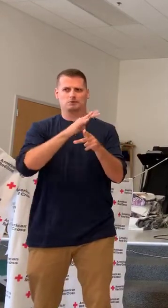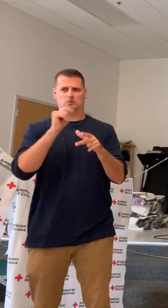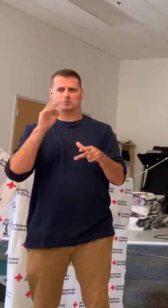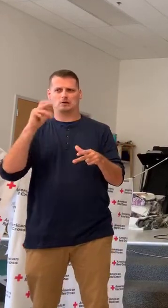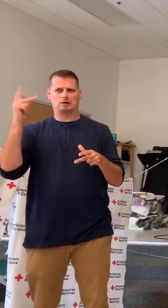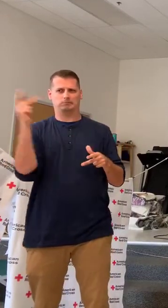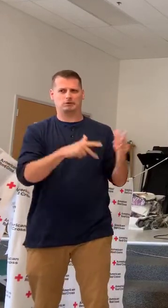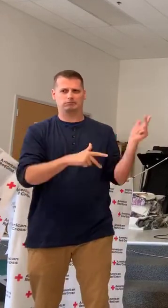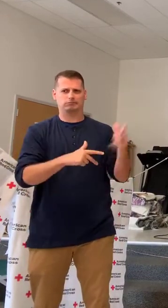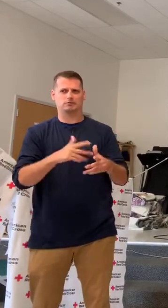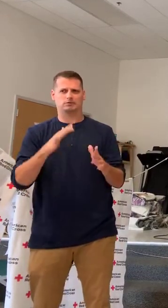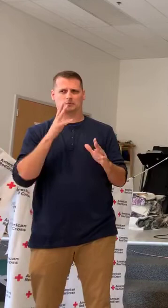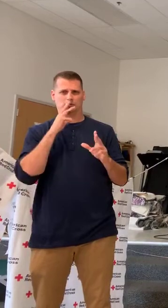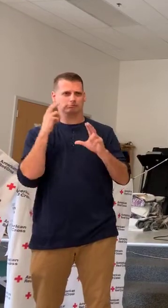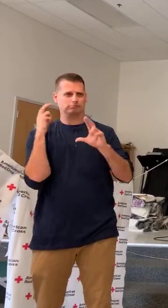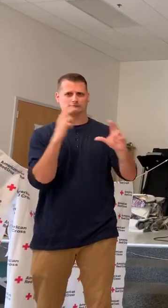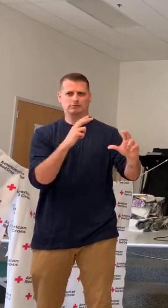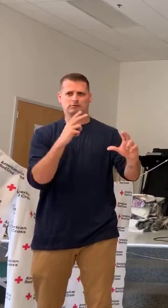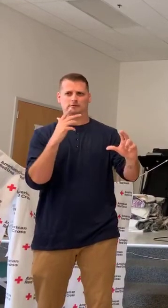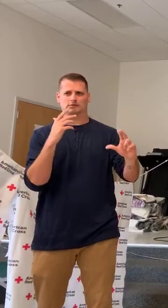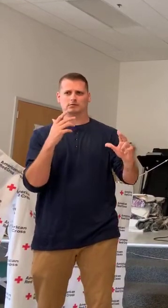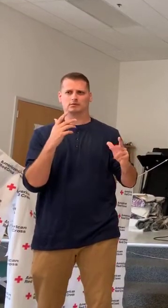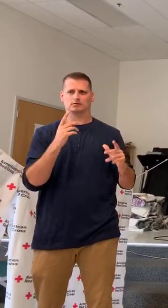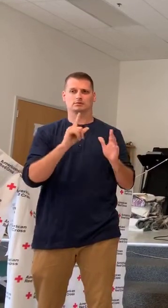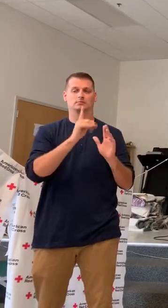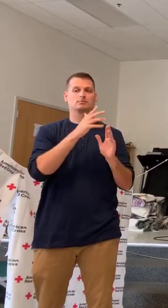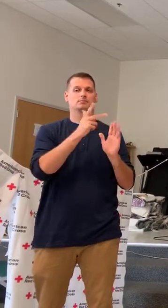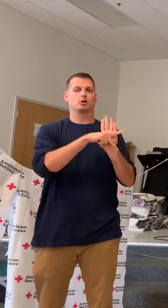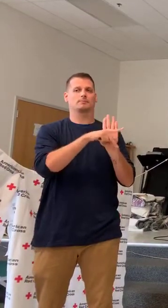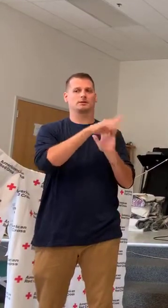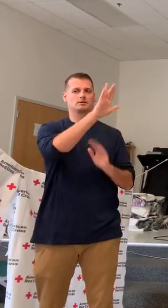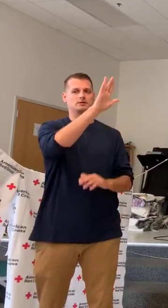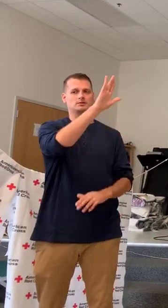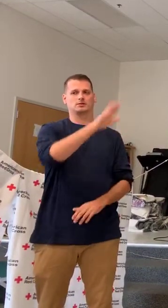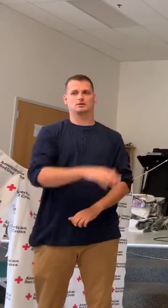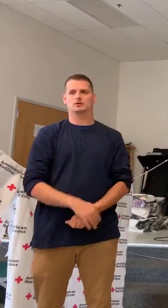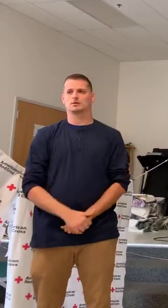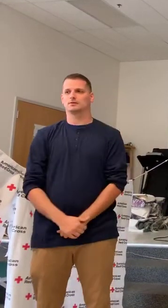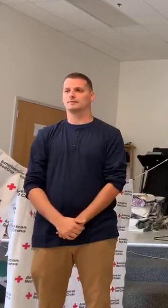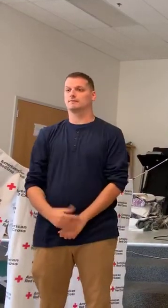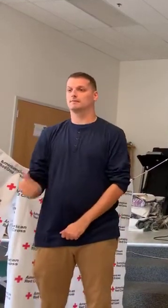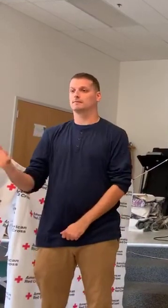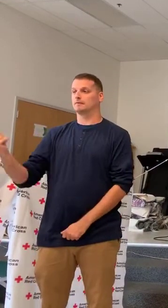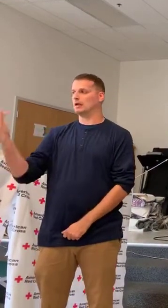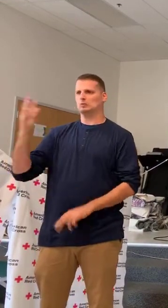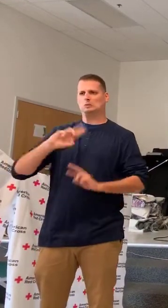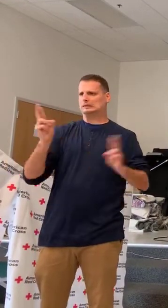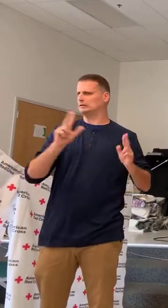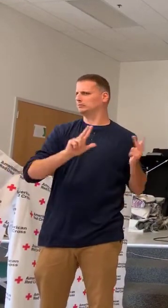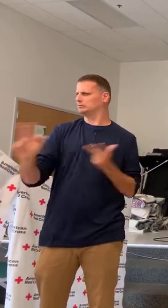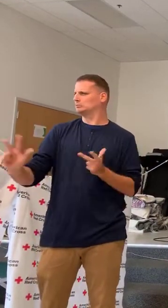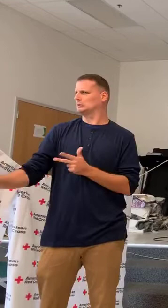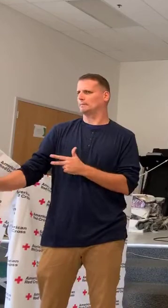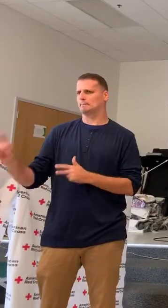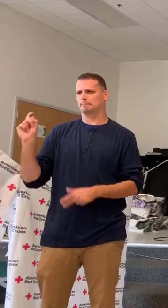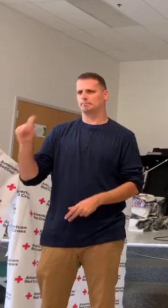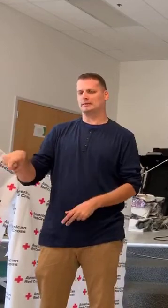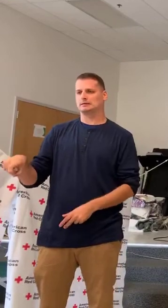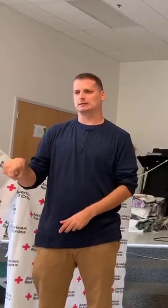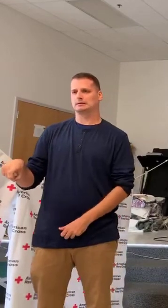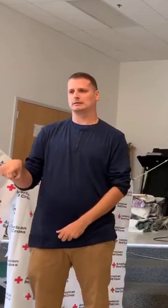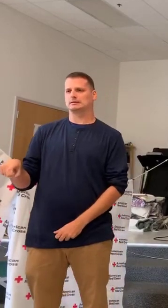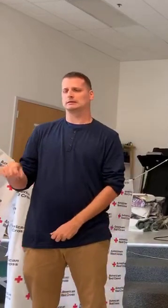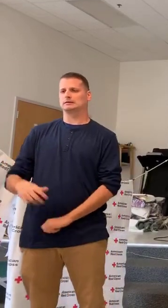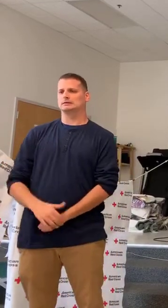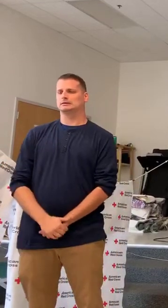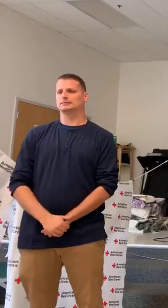all based in Palmer. So when we get a new start in the valley, they come from the forestry side. And we work real closely with the borough and all their fire departments,